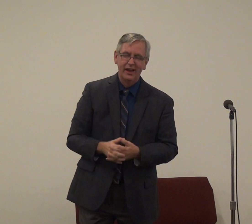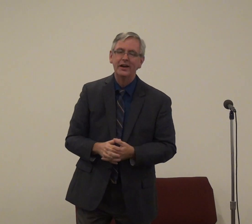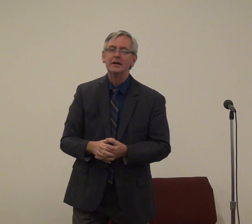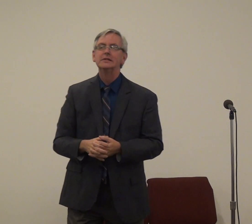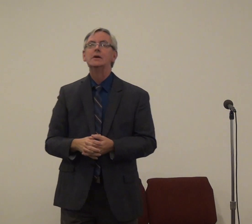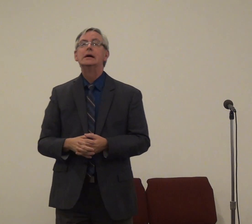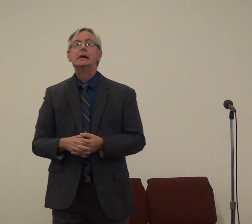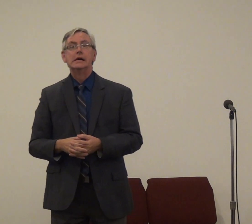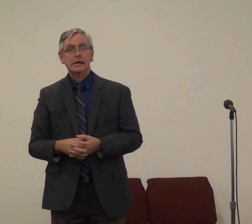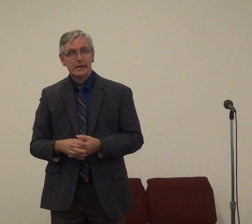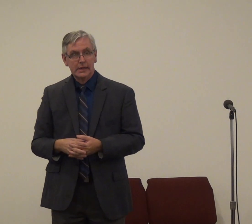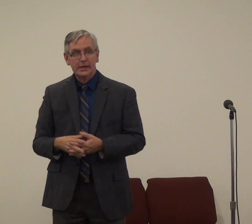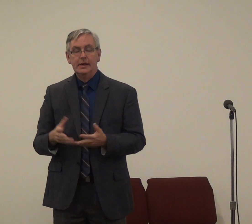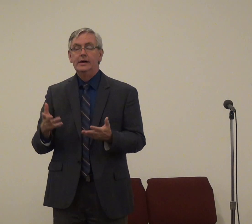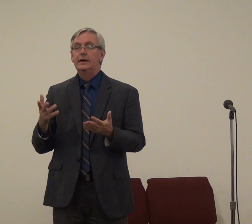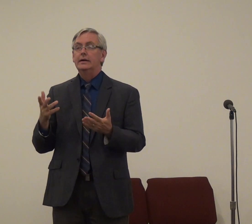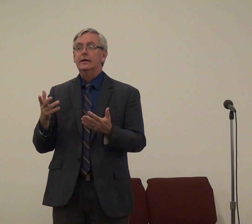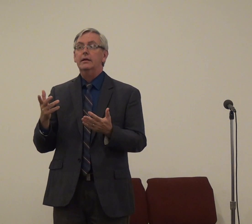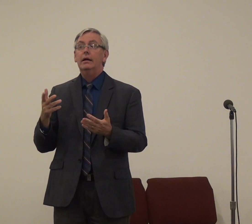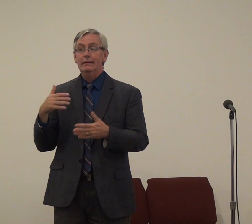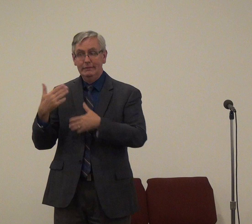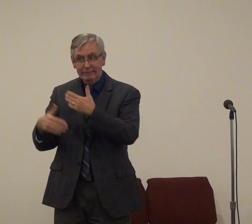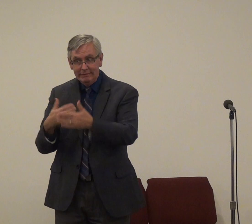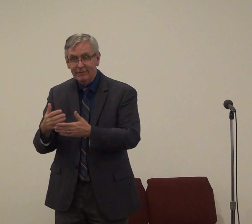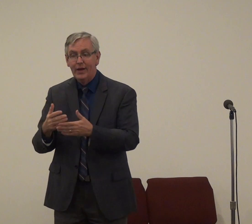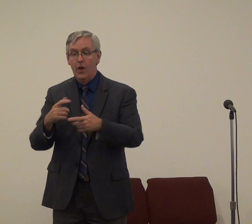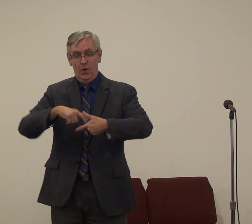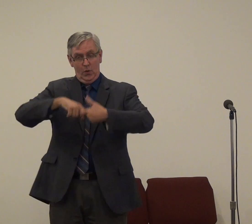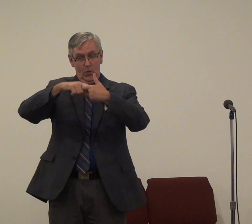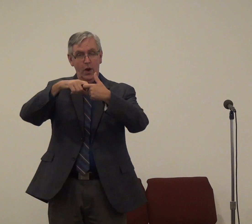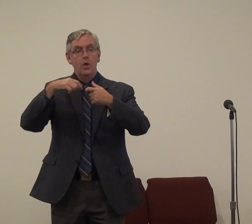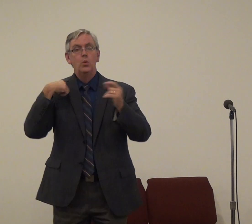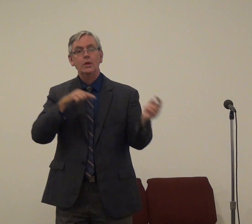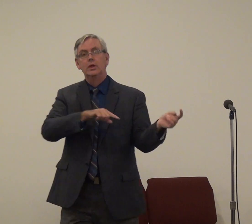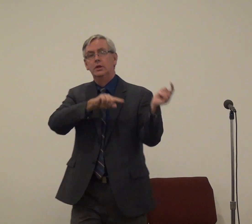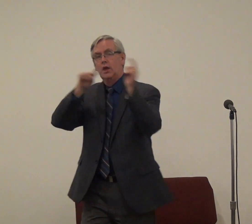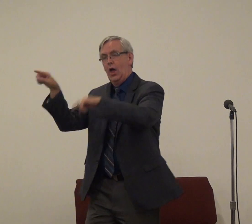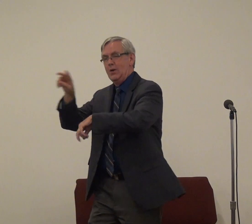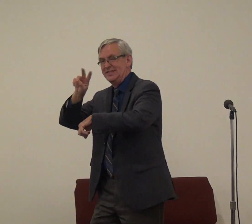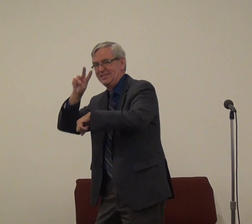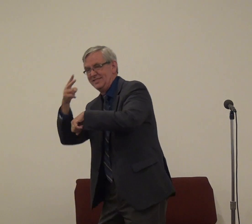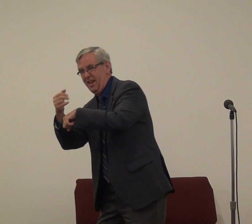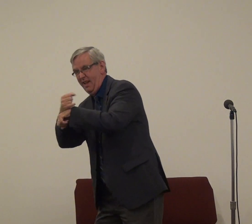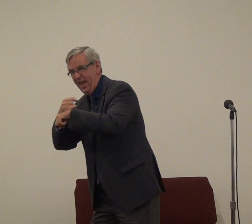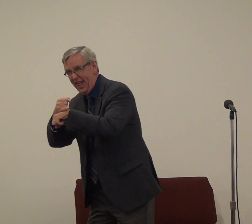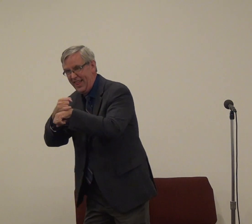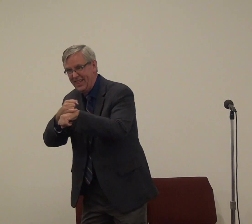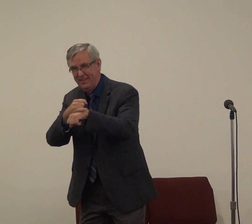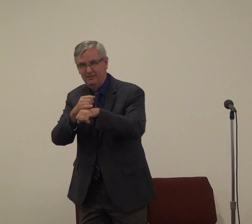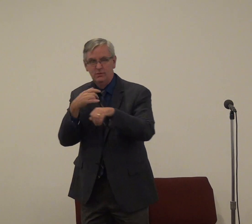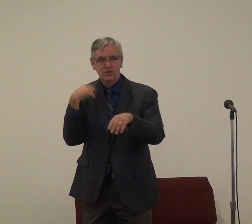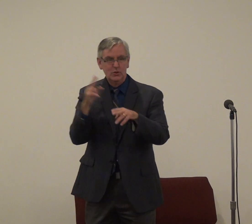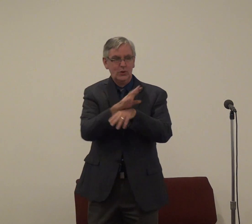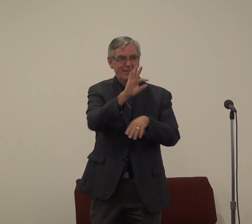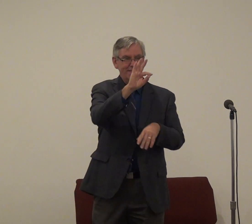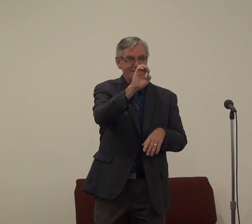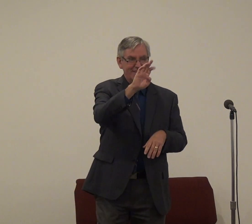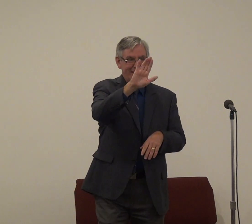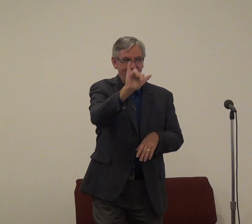their alphabet. And so after we were on Guadalcanal, we went